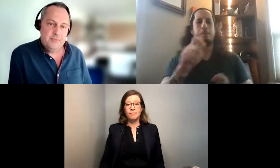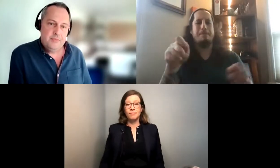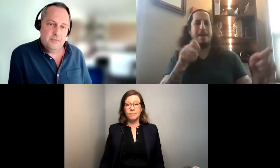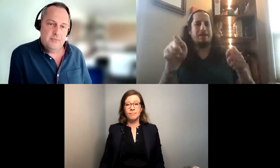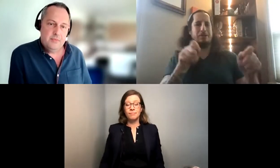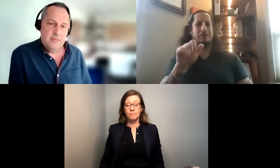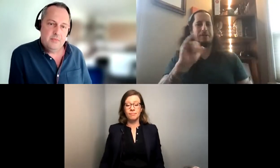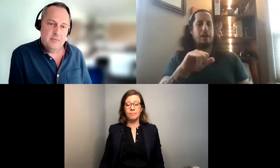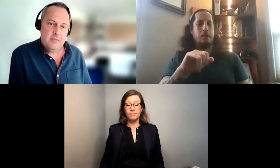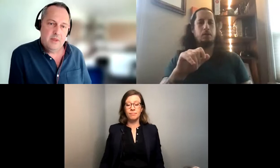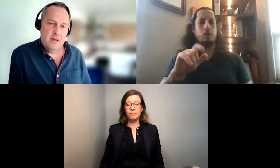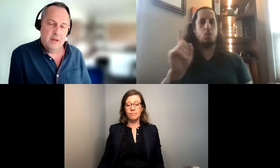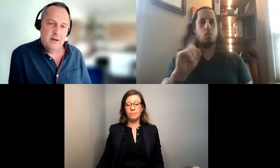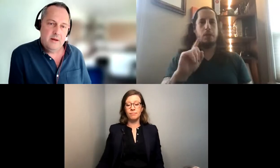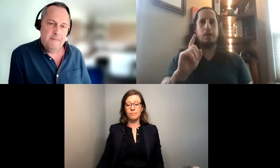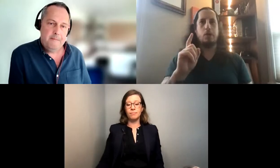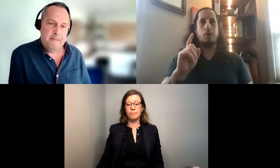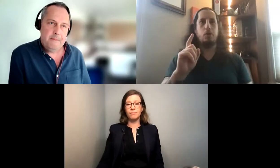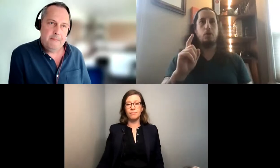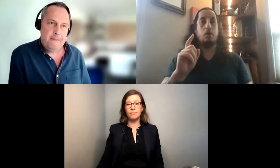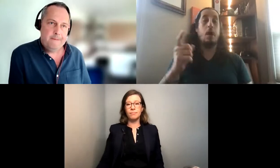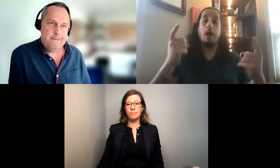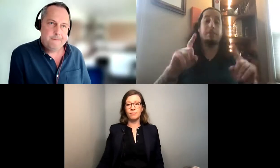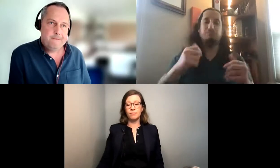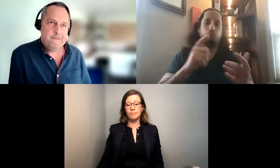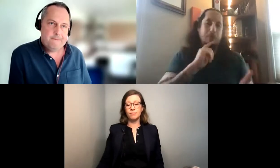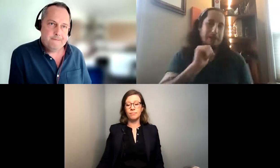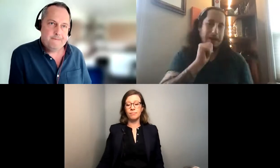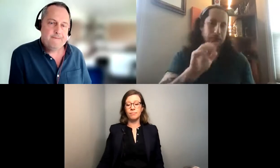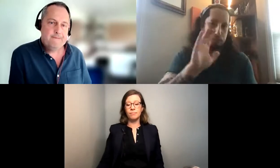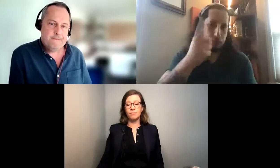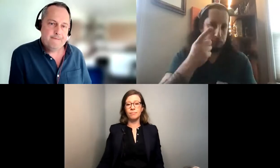And so how do you manage that?